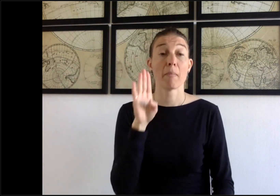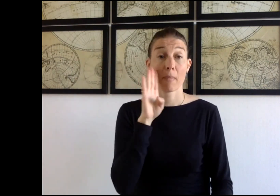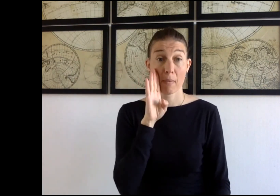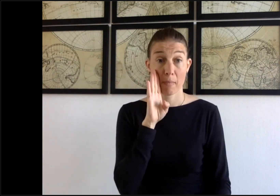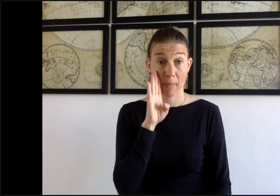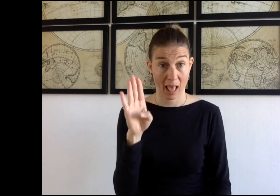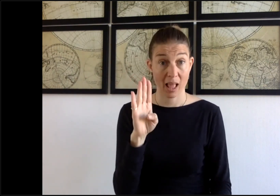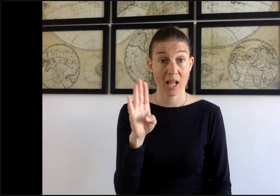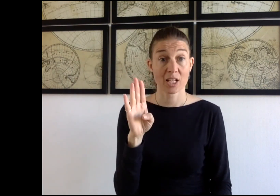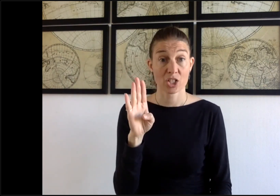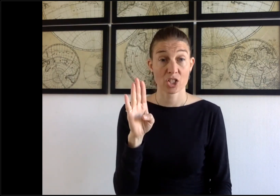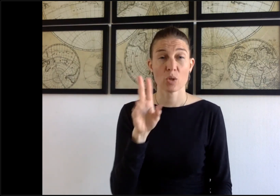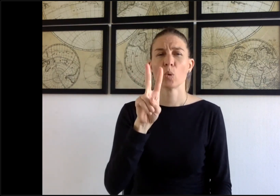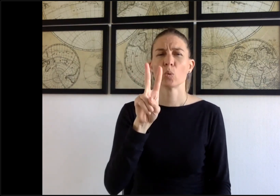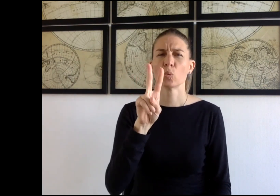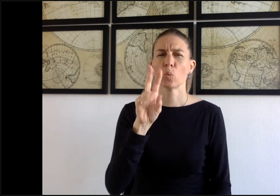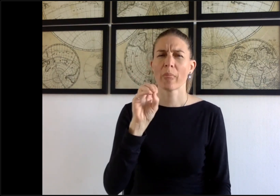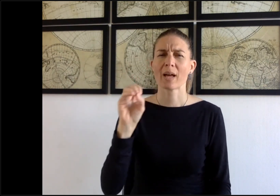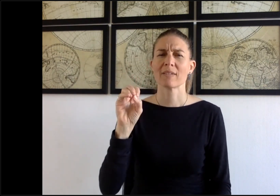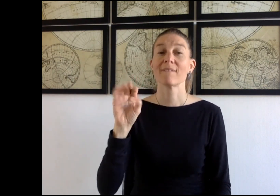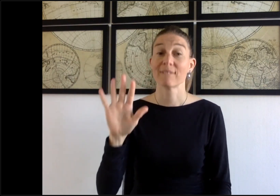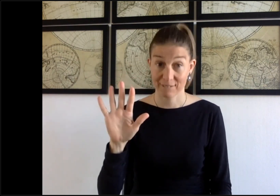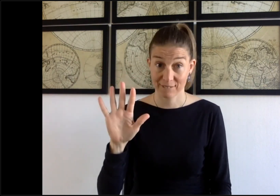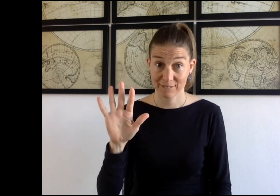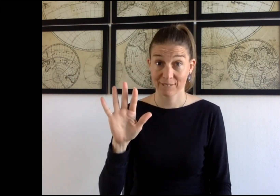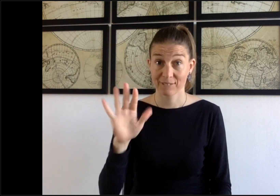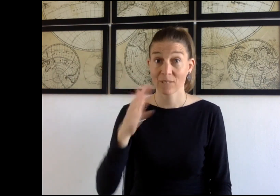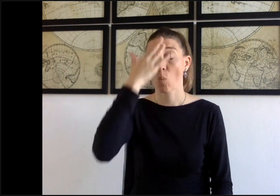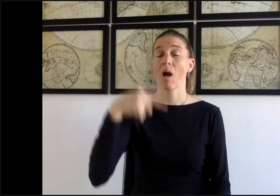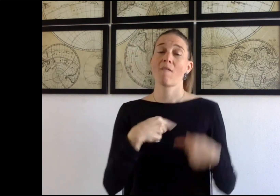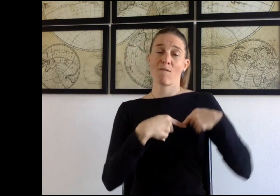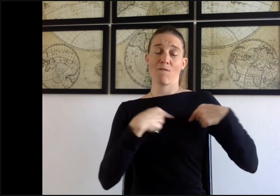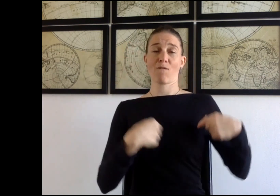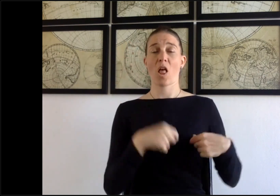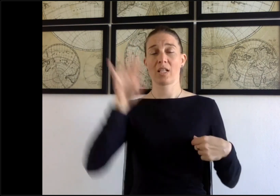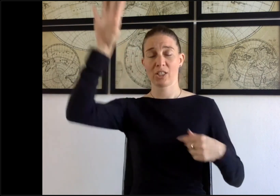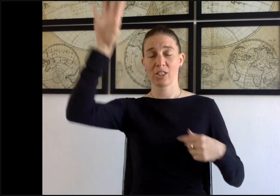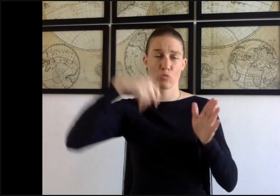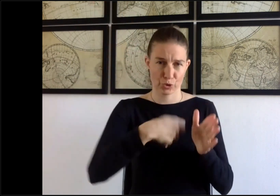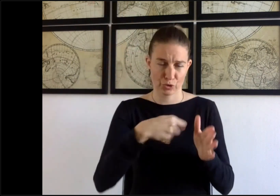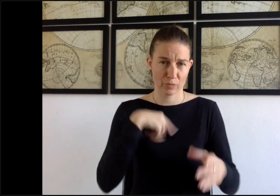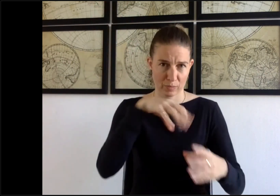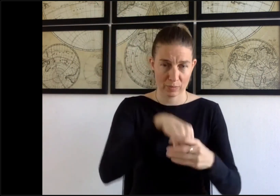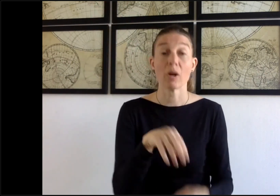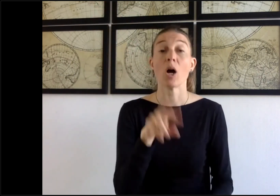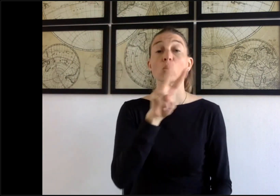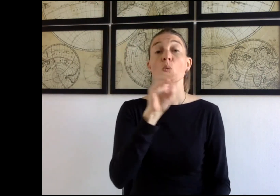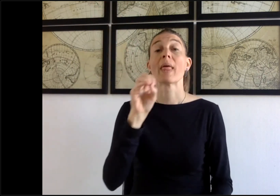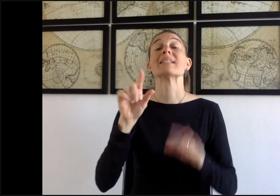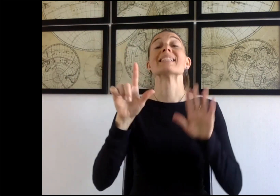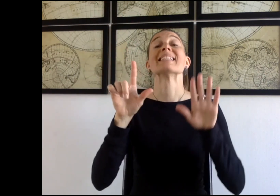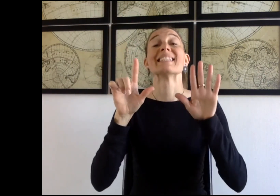in 2005 doing a volunteering project, and then in 2007 I decided to continue